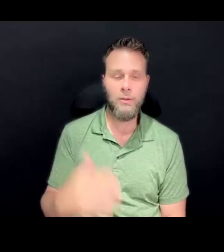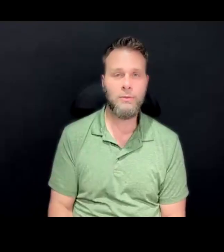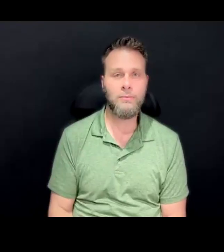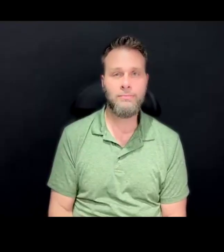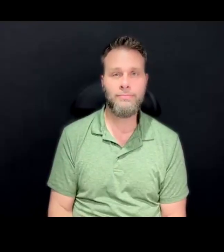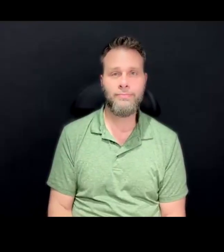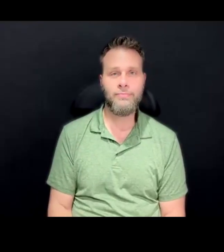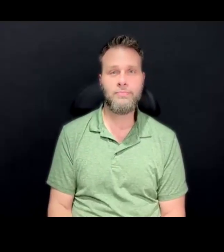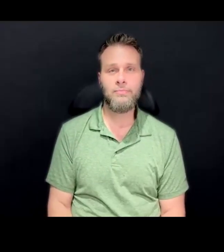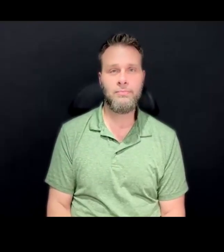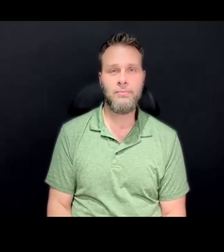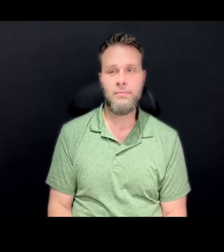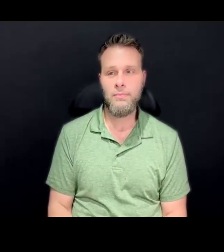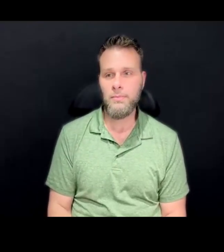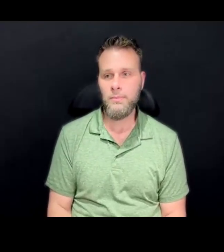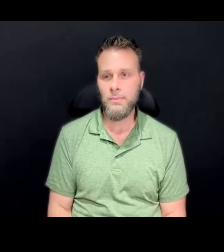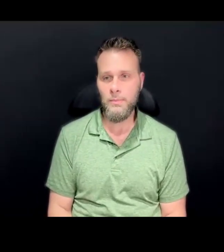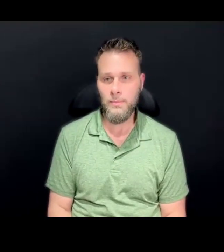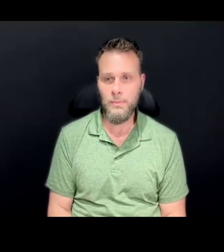Rosita.